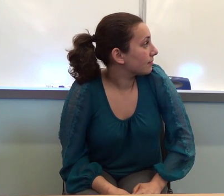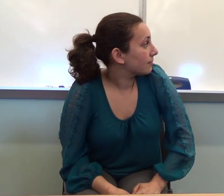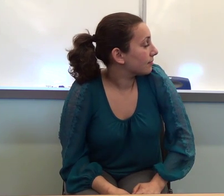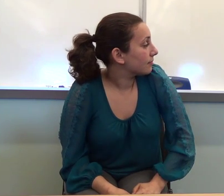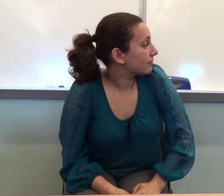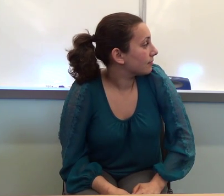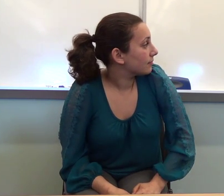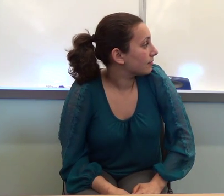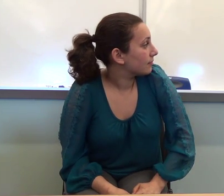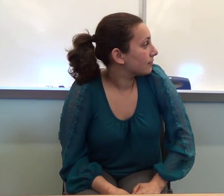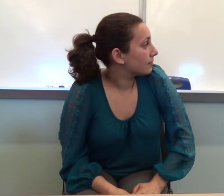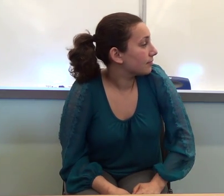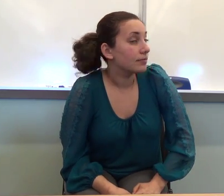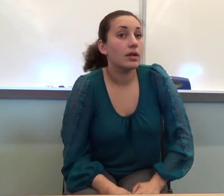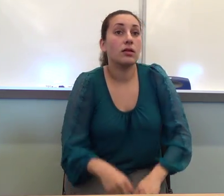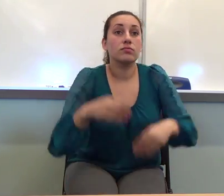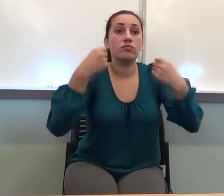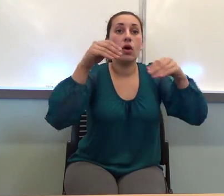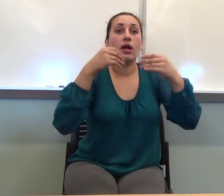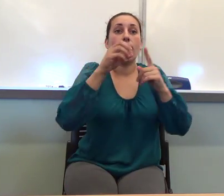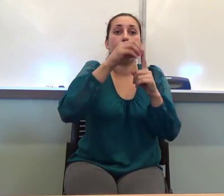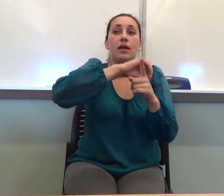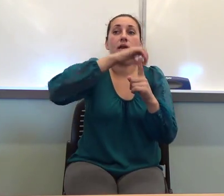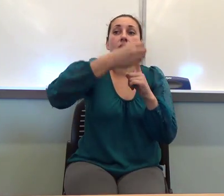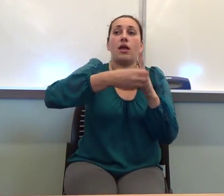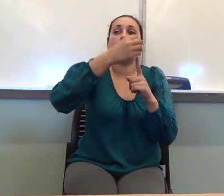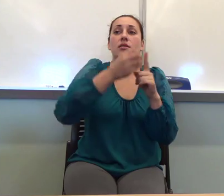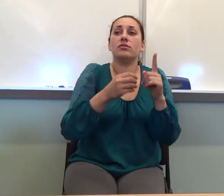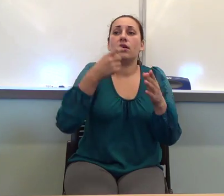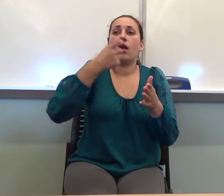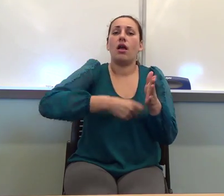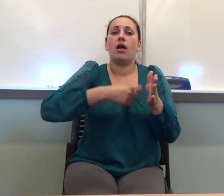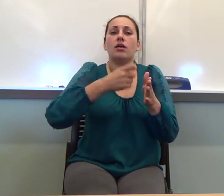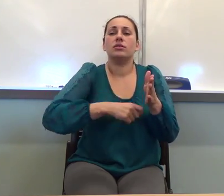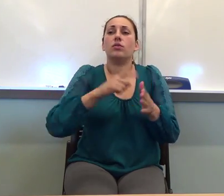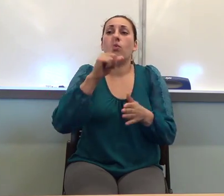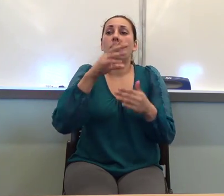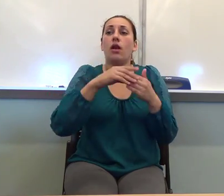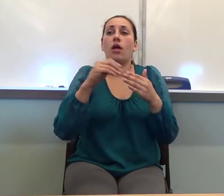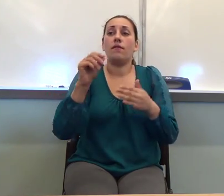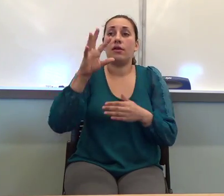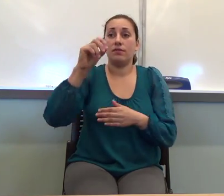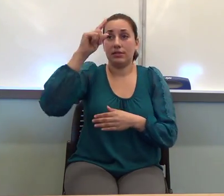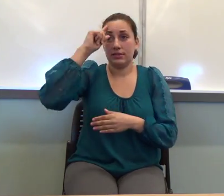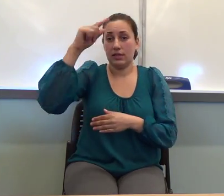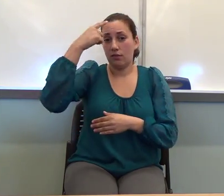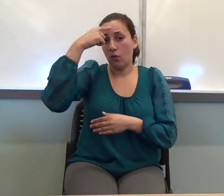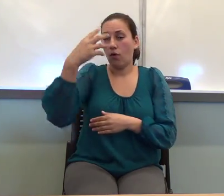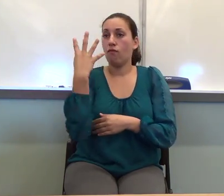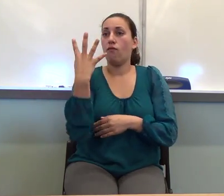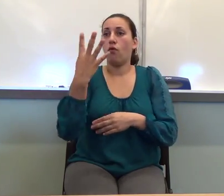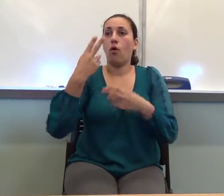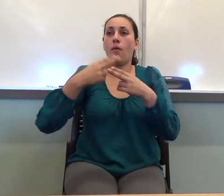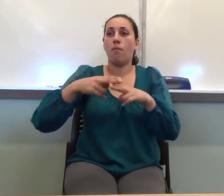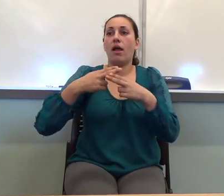At the market, bananas cost $1.50 for 4 pounds. They say determine the unit rates and round to the nearest hundredth when